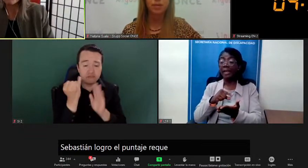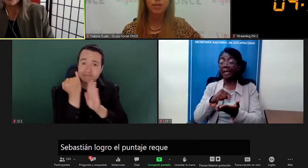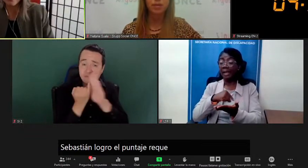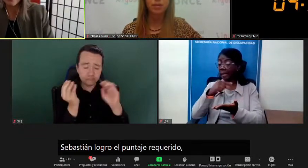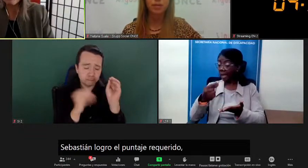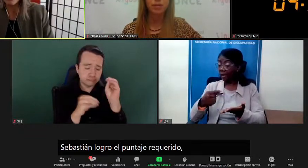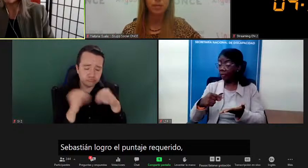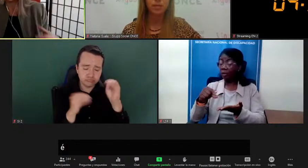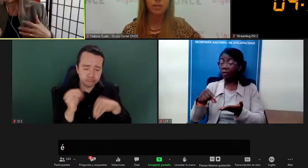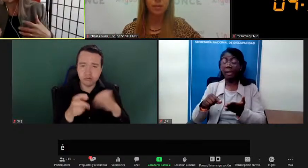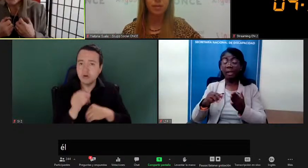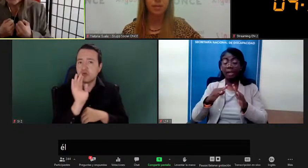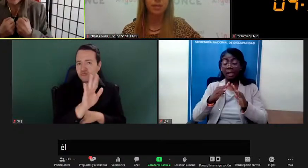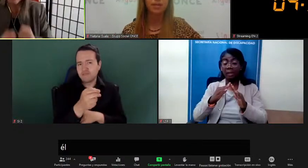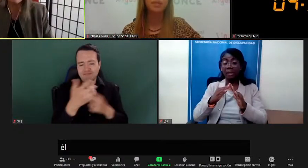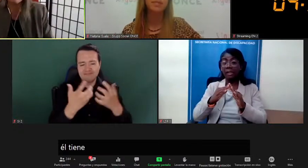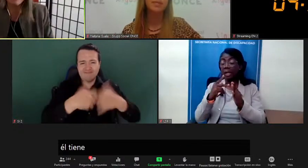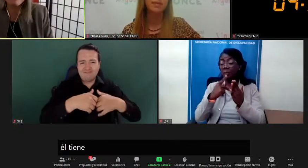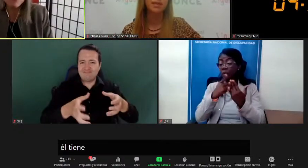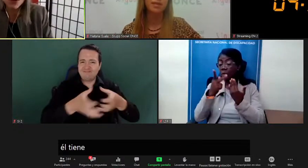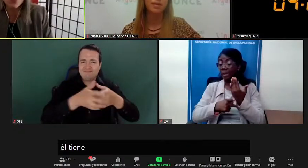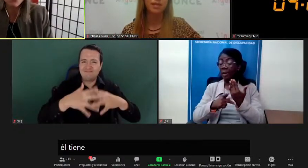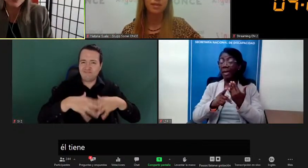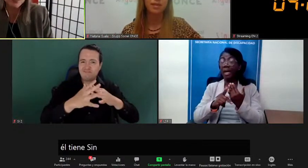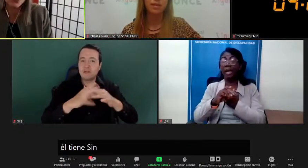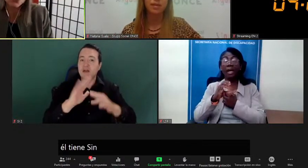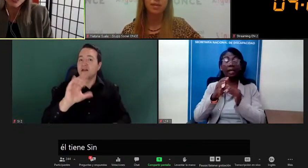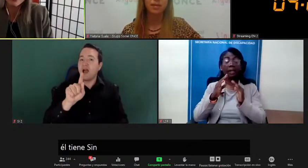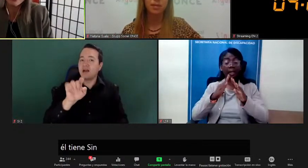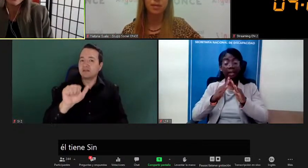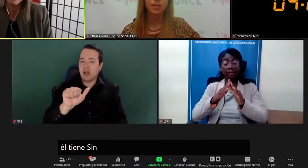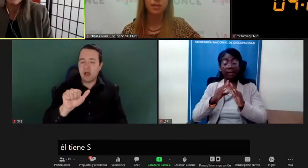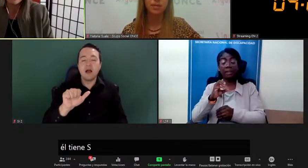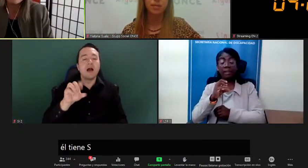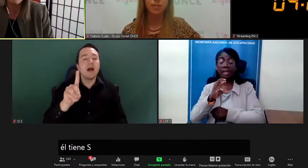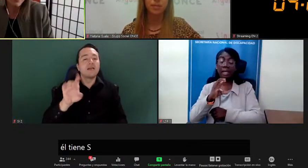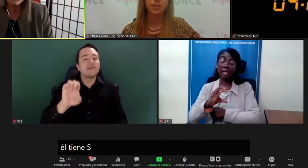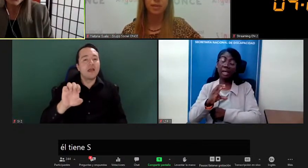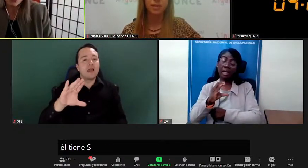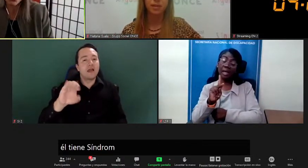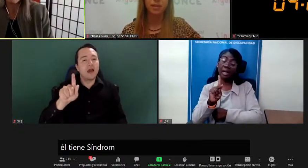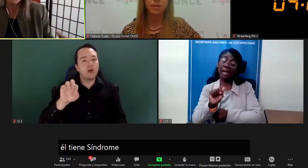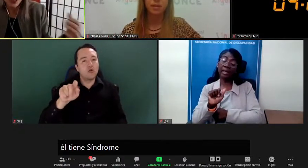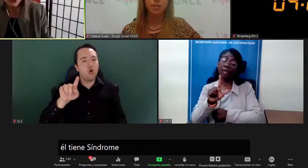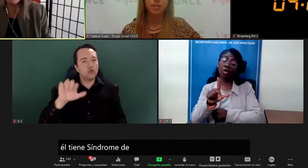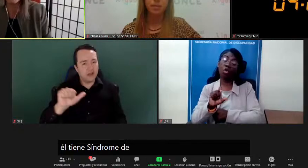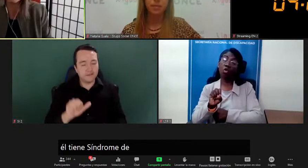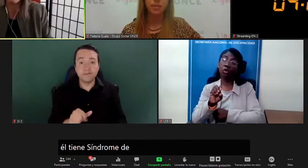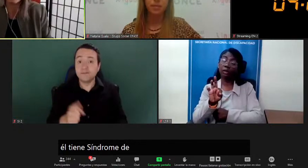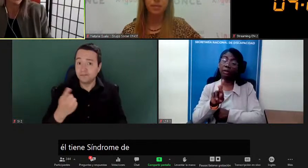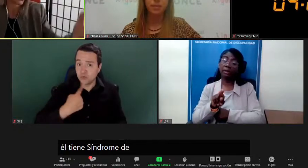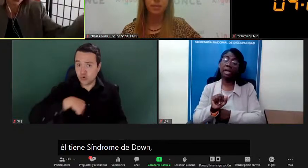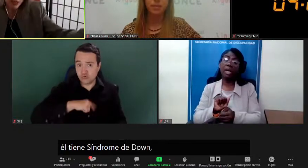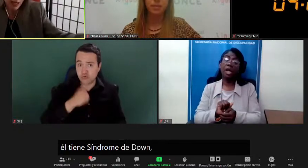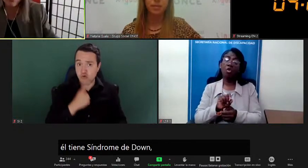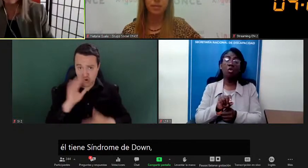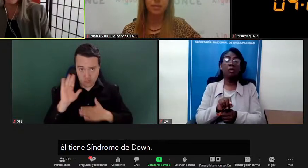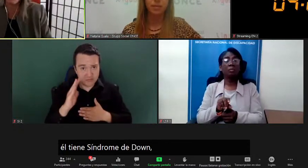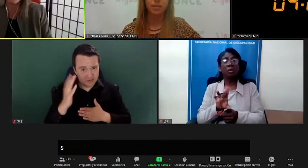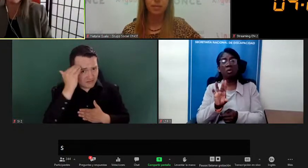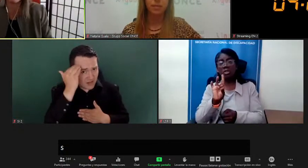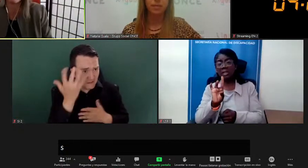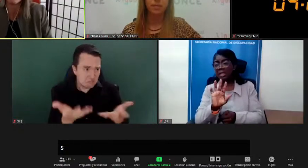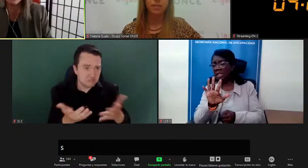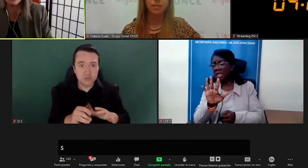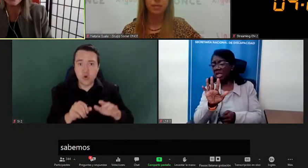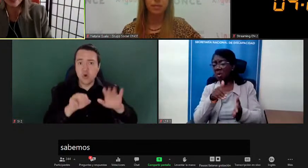people and he has down syndrome and he is part of carlotta casa de carlota we know we have 82